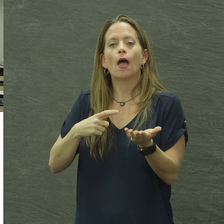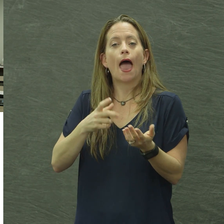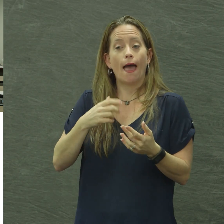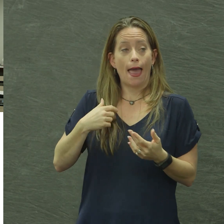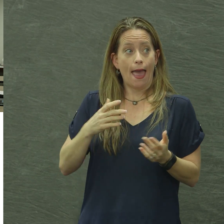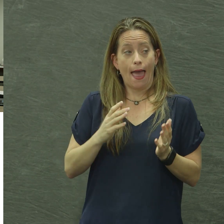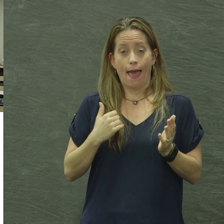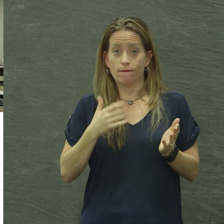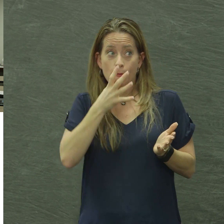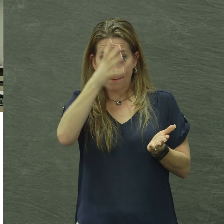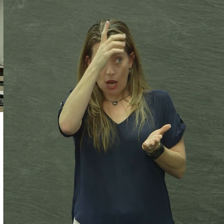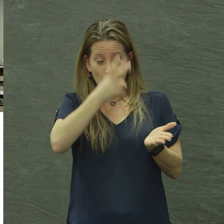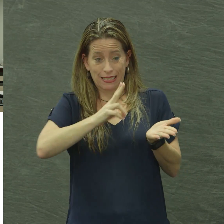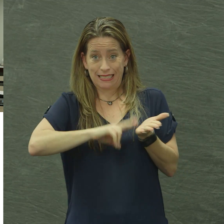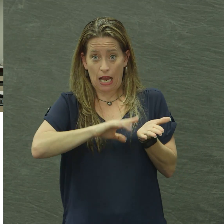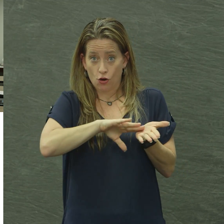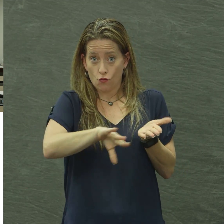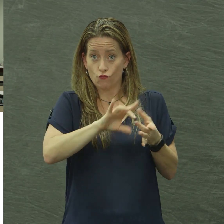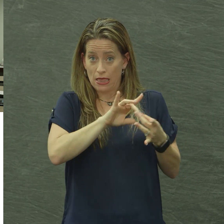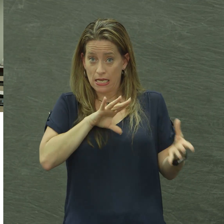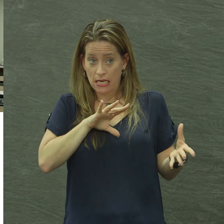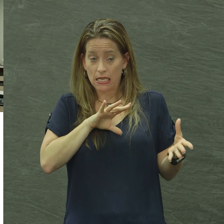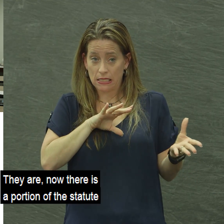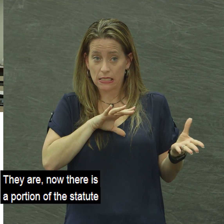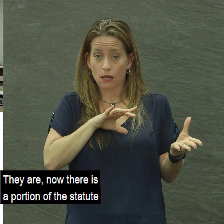the parents.